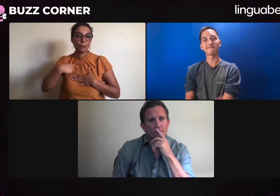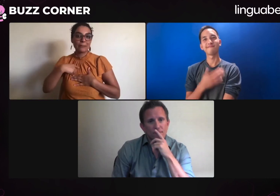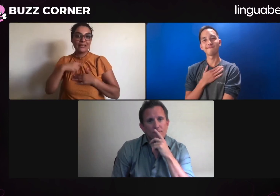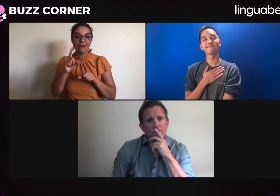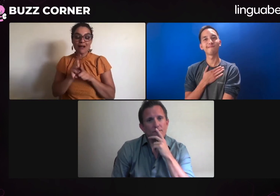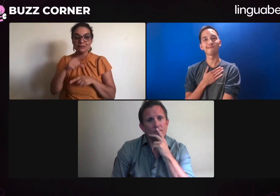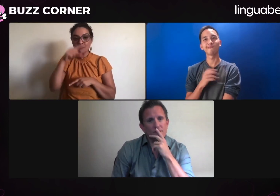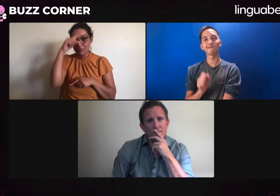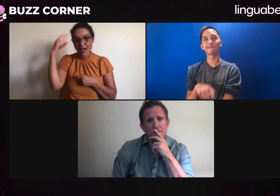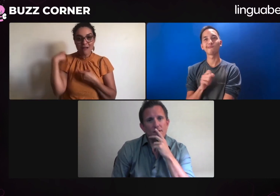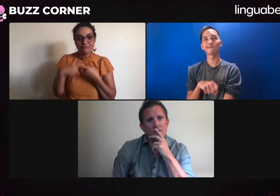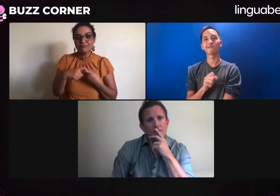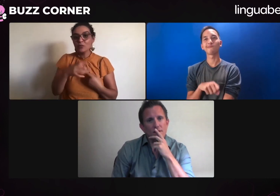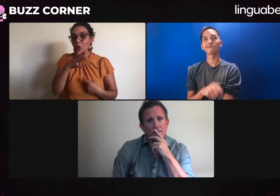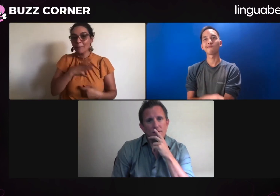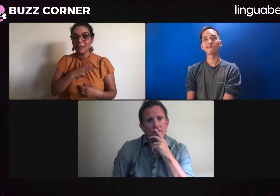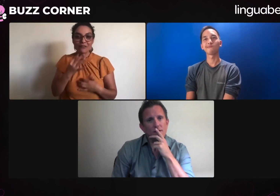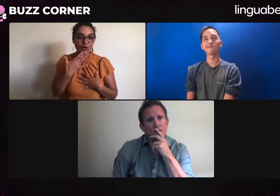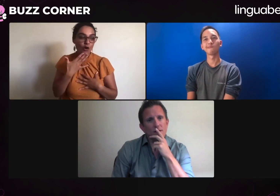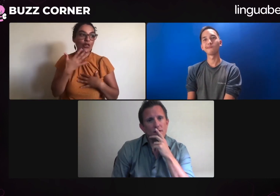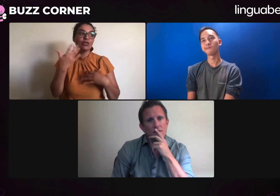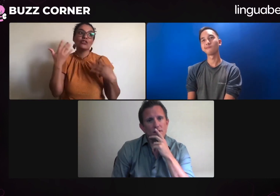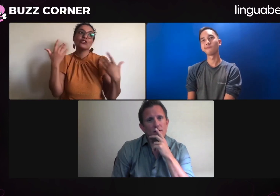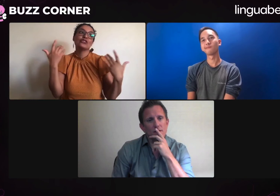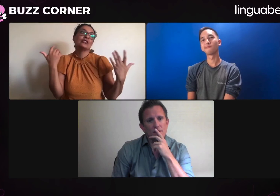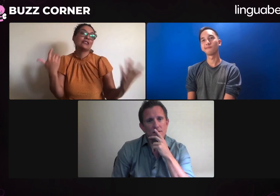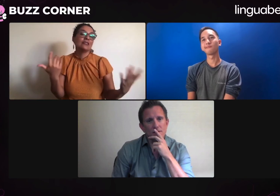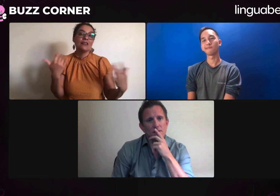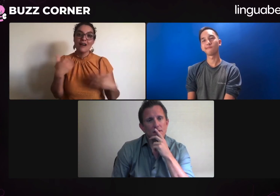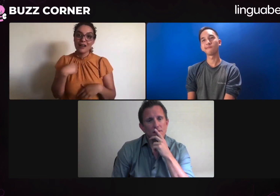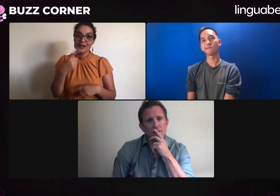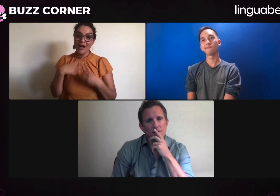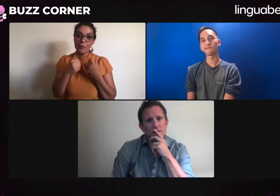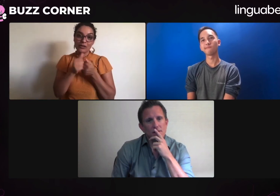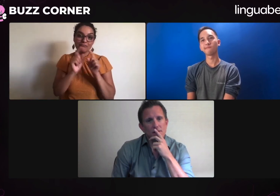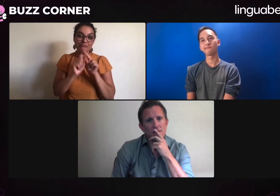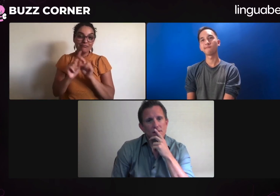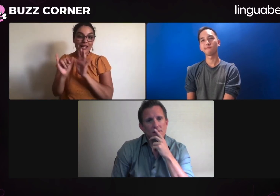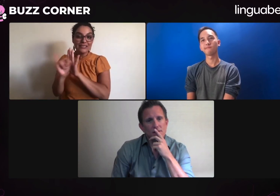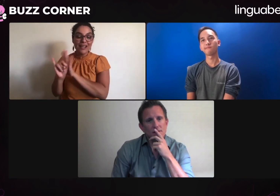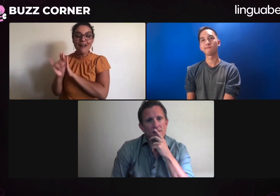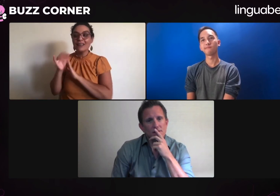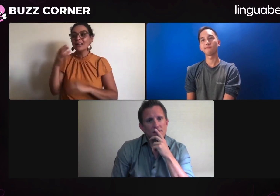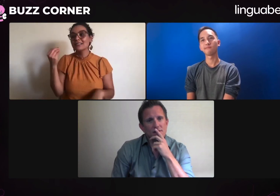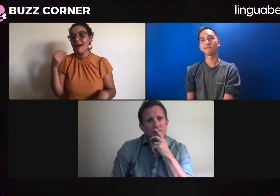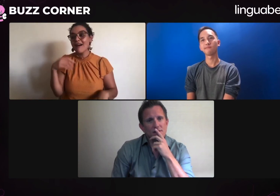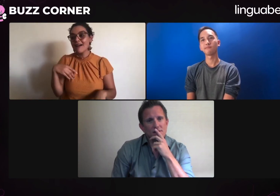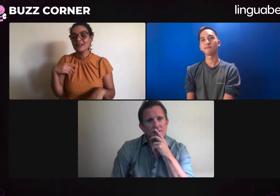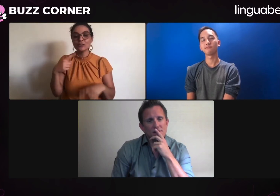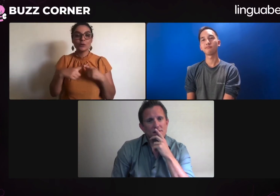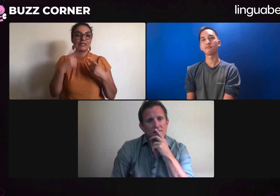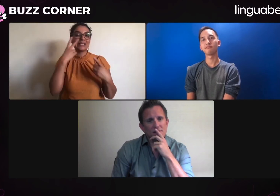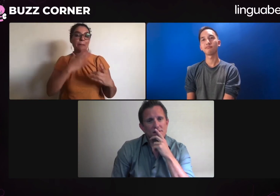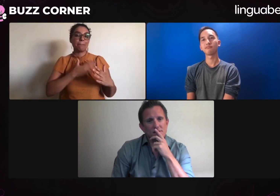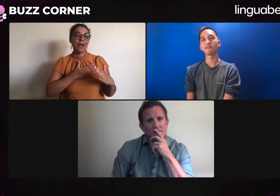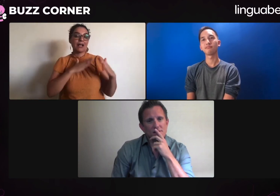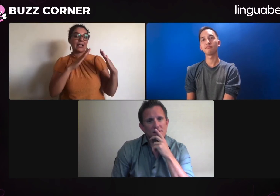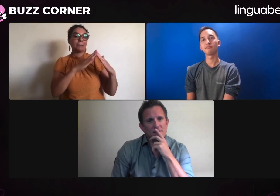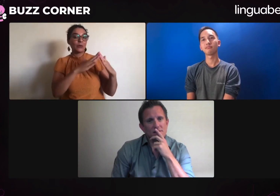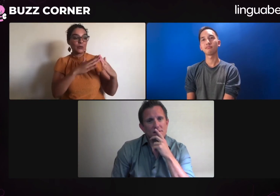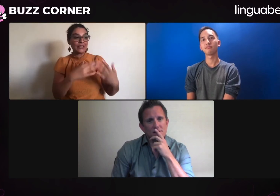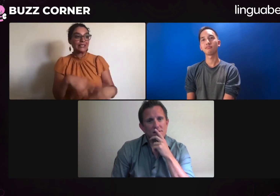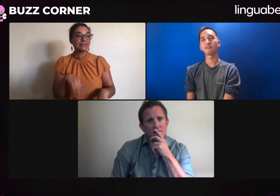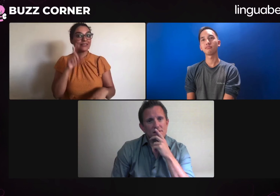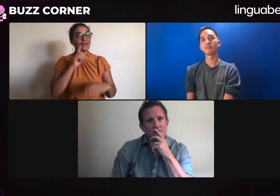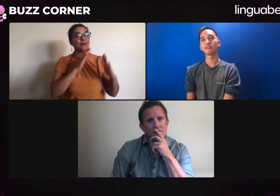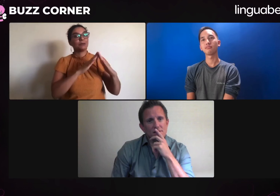very heart wrenching topic for us, talking about people of color. It comes with so many various